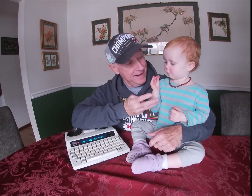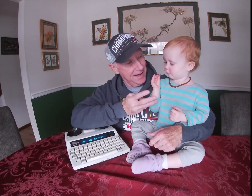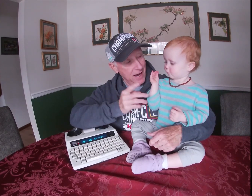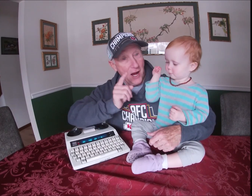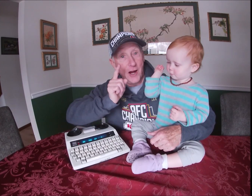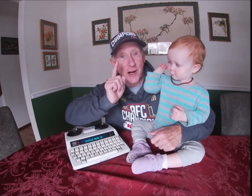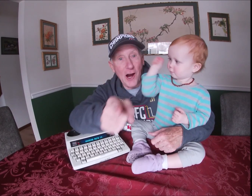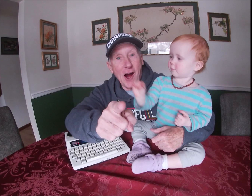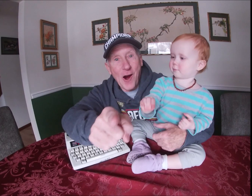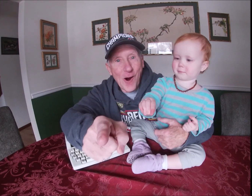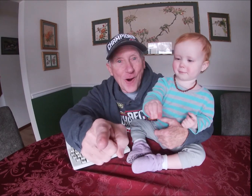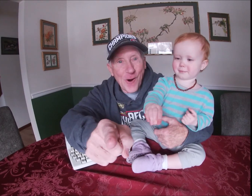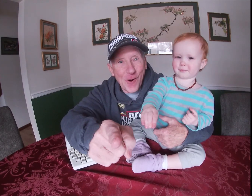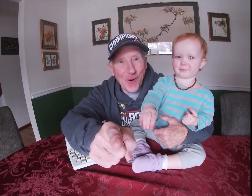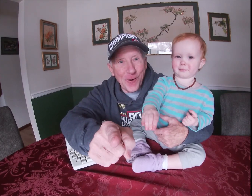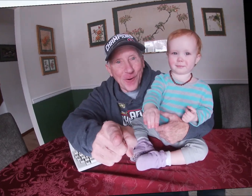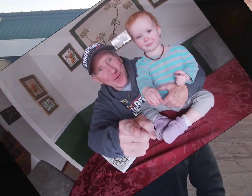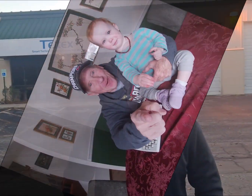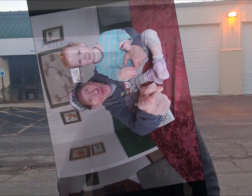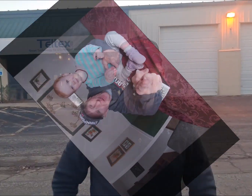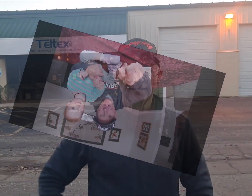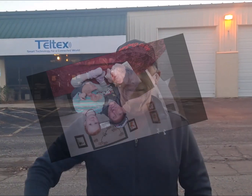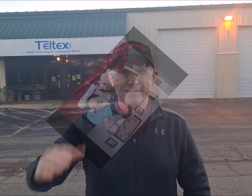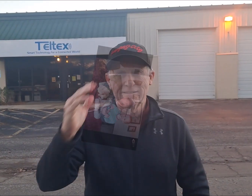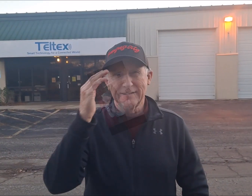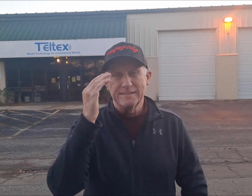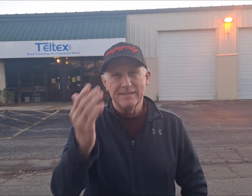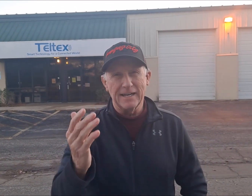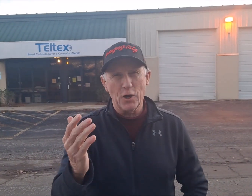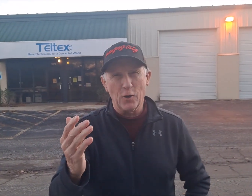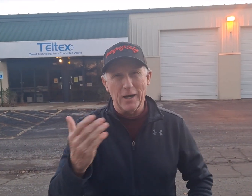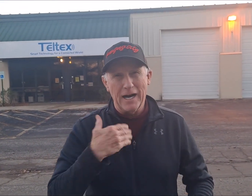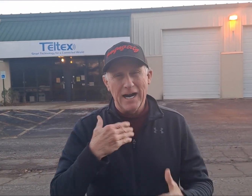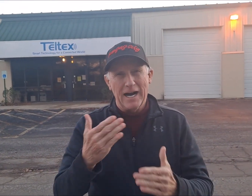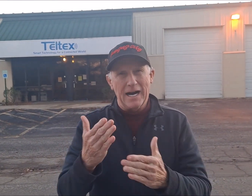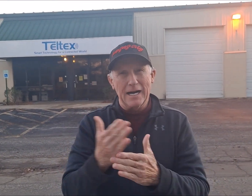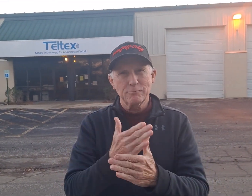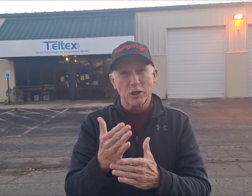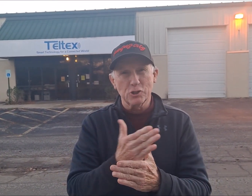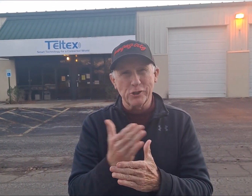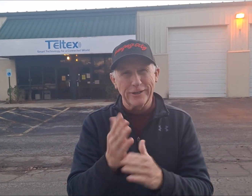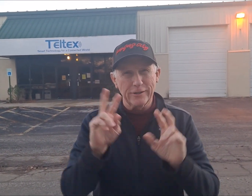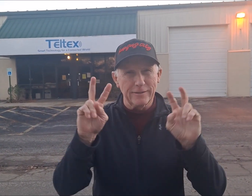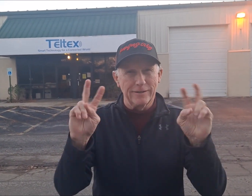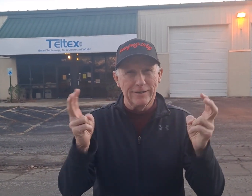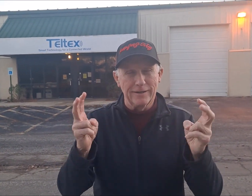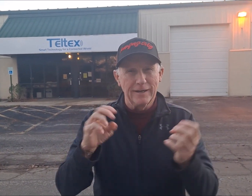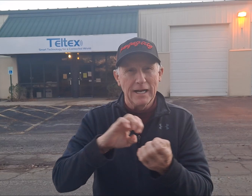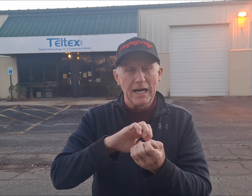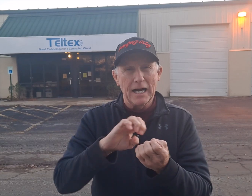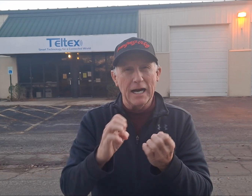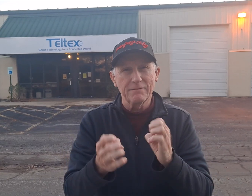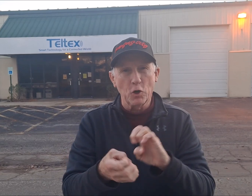We go. Hello, I'm going to share a